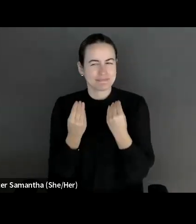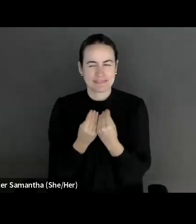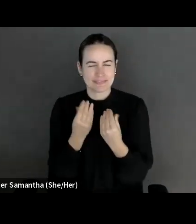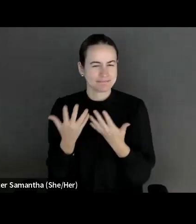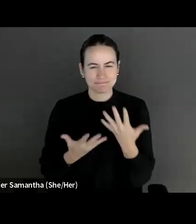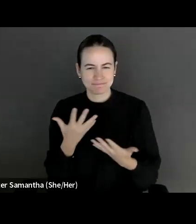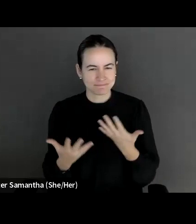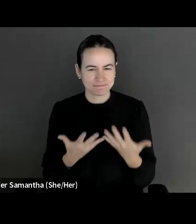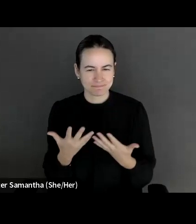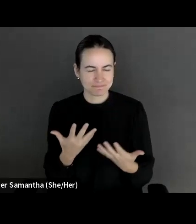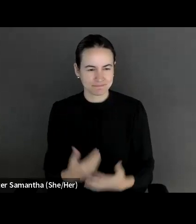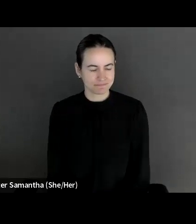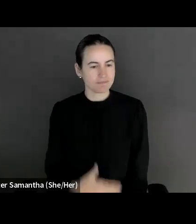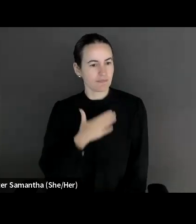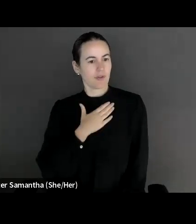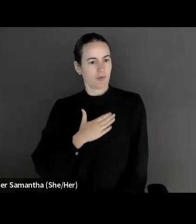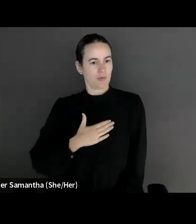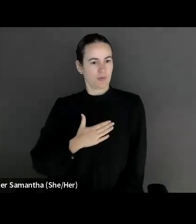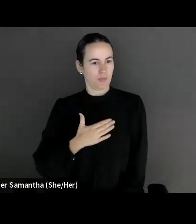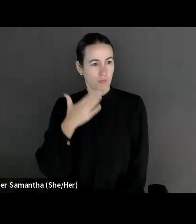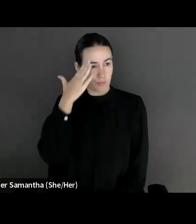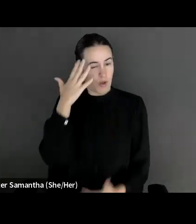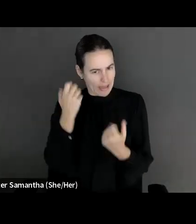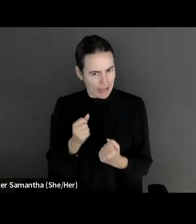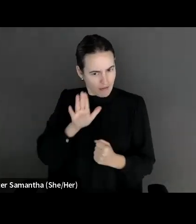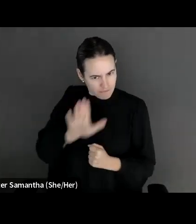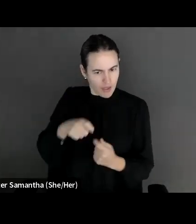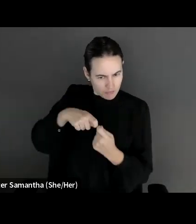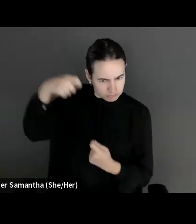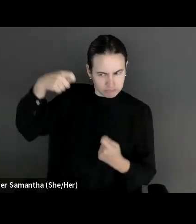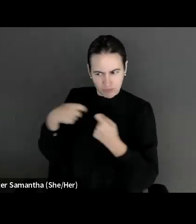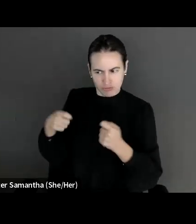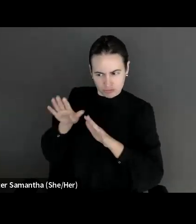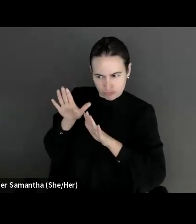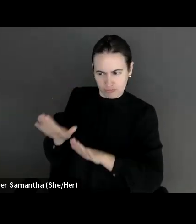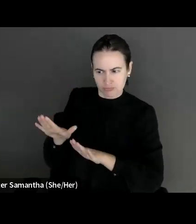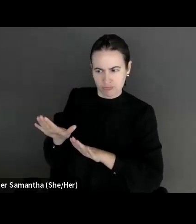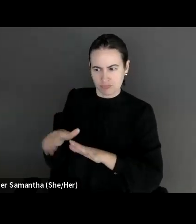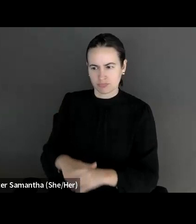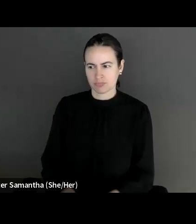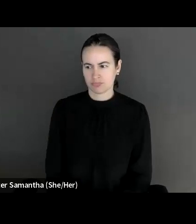be sure that they actually measure different subconstructs. So thank you for this comment.